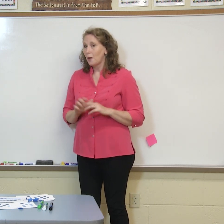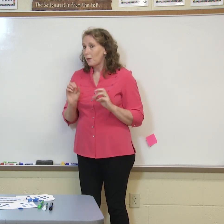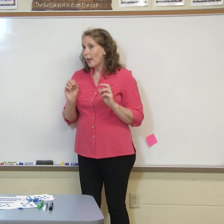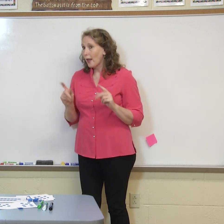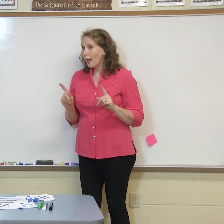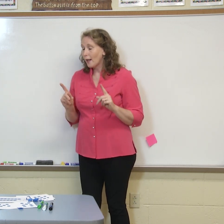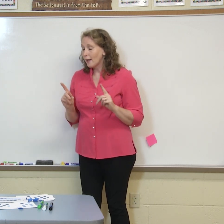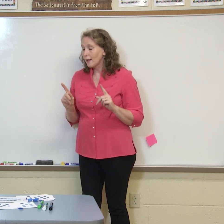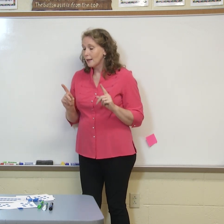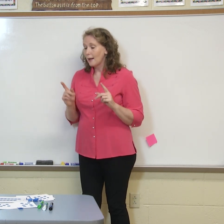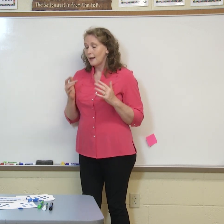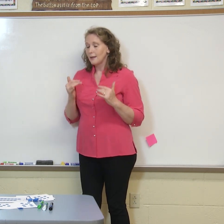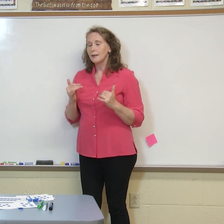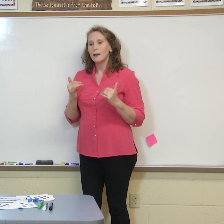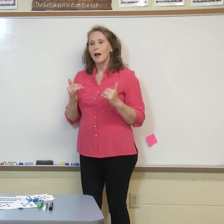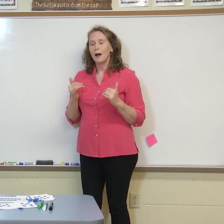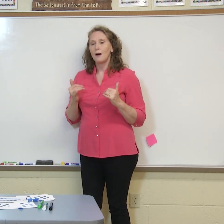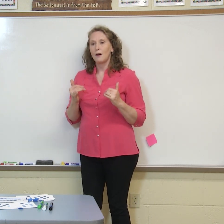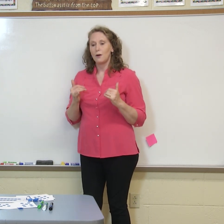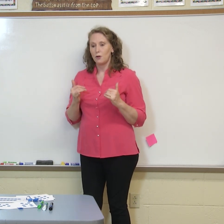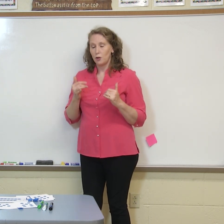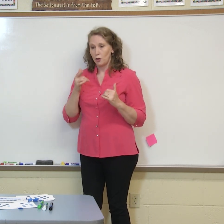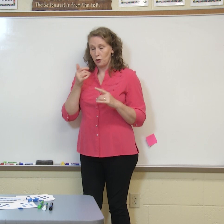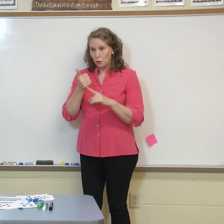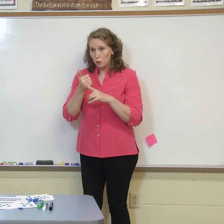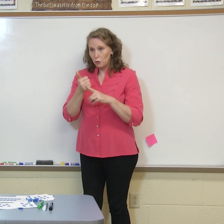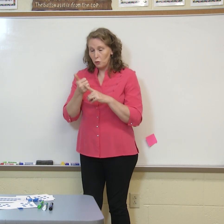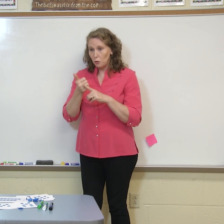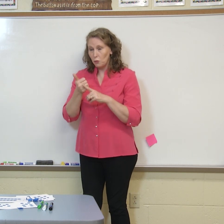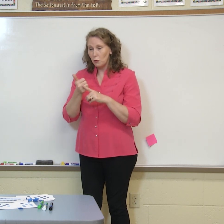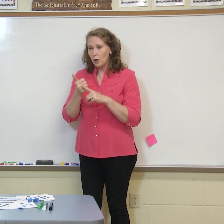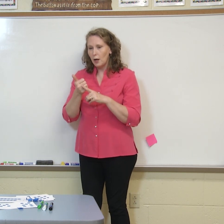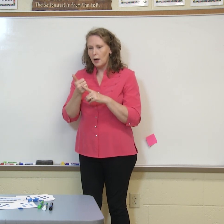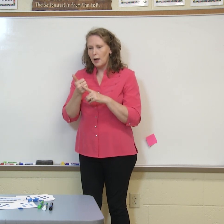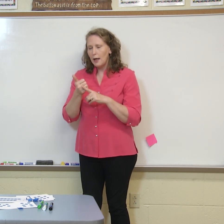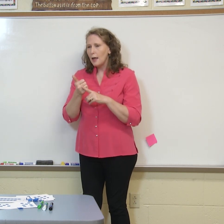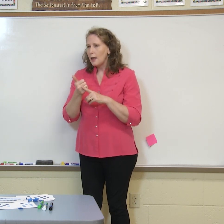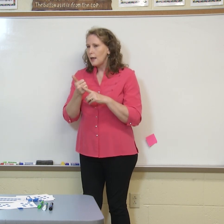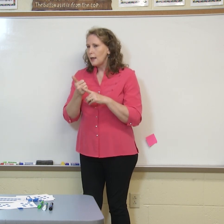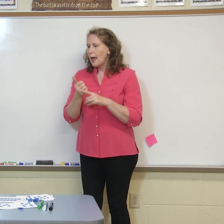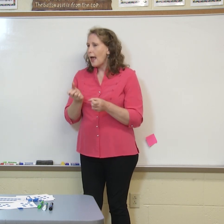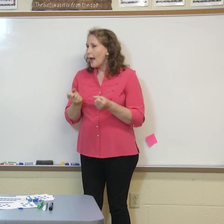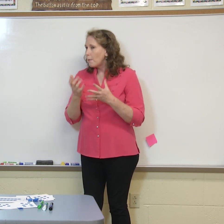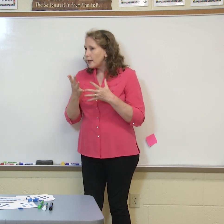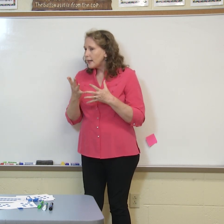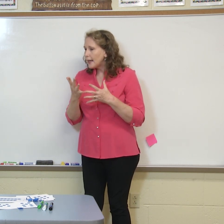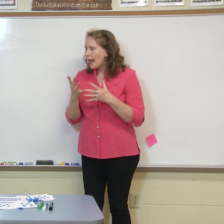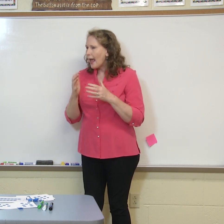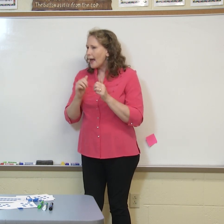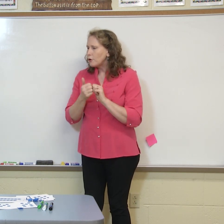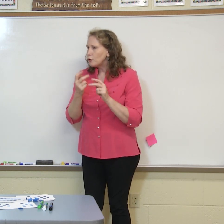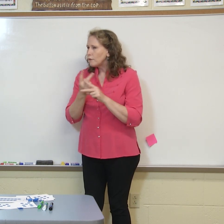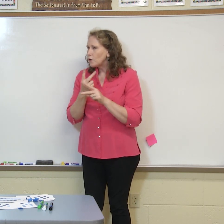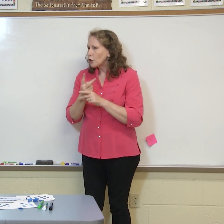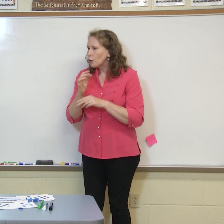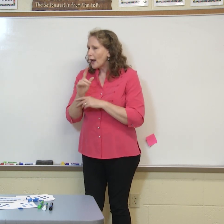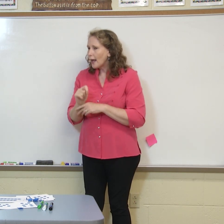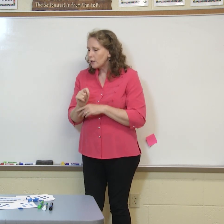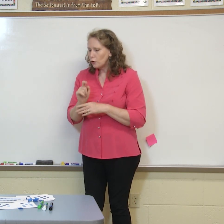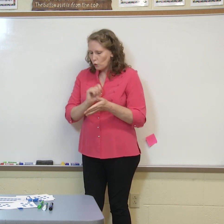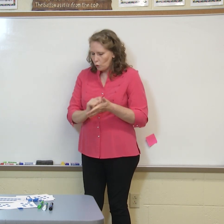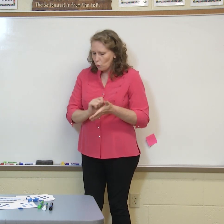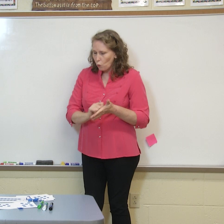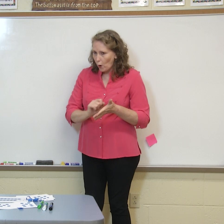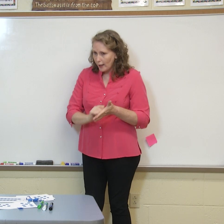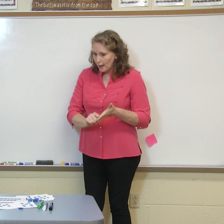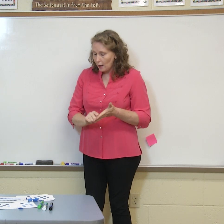Okay. This time, I want you to try and write down how you knew how many dots were there. You've been writing down how many